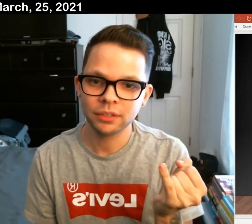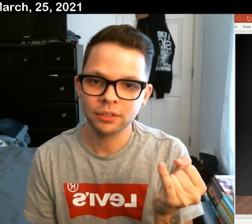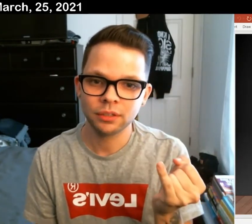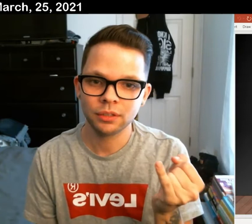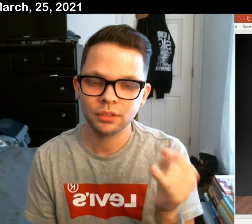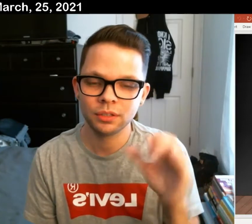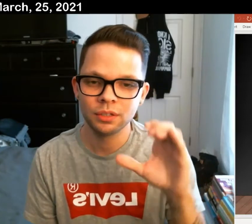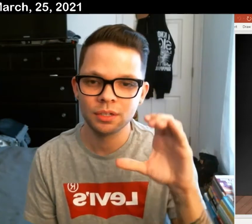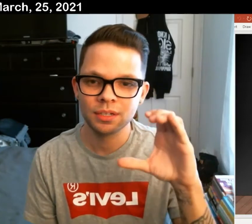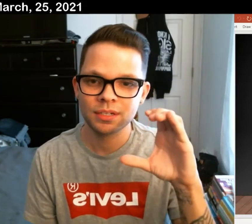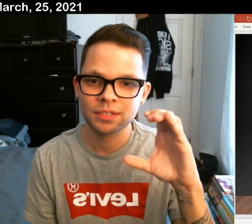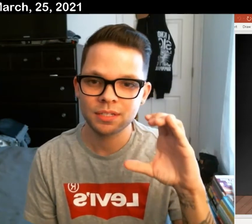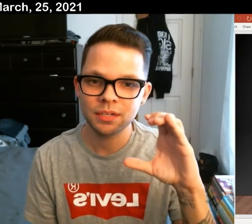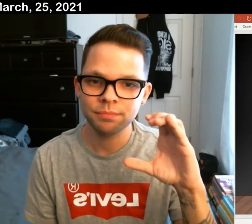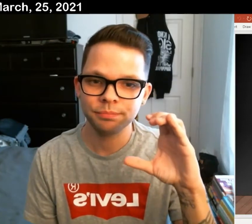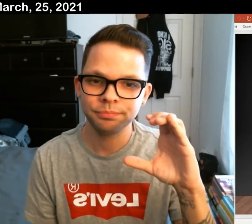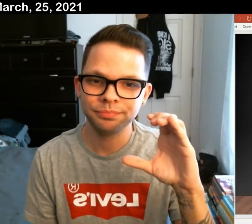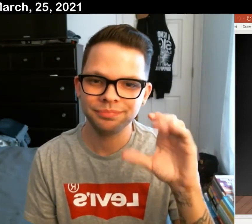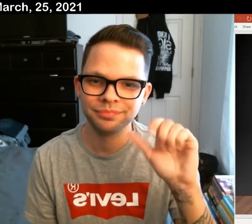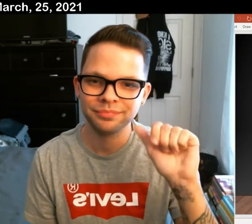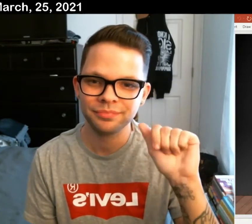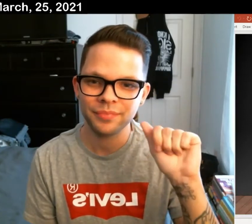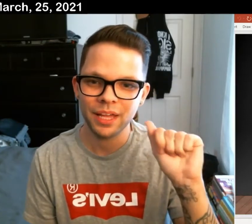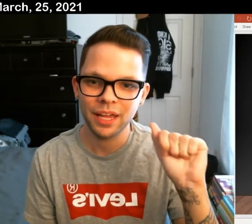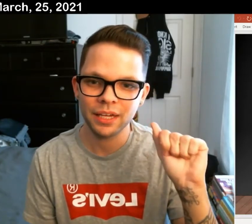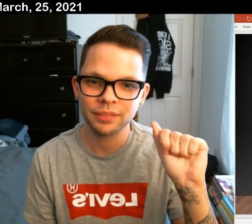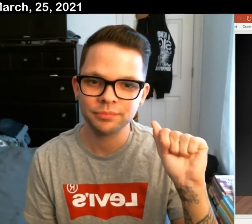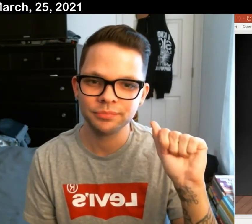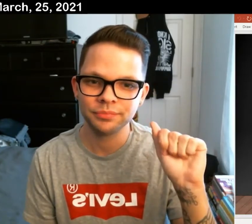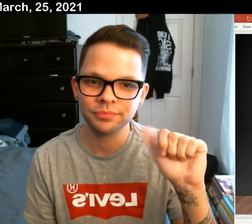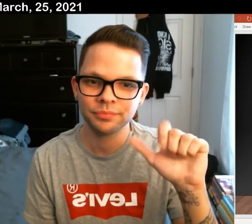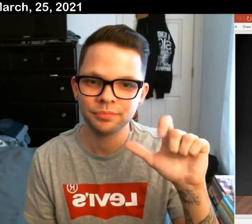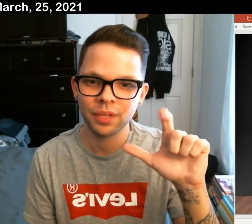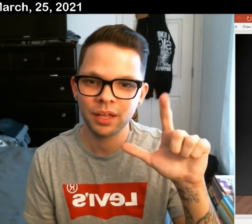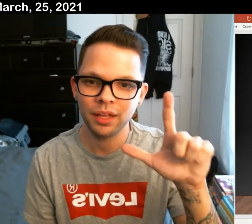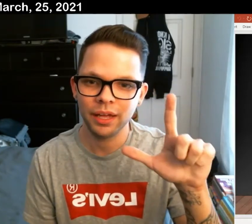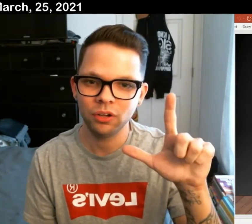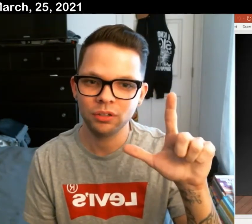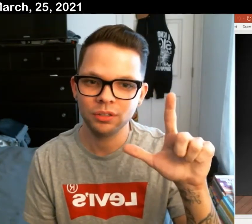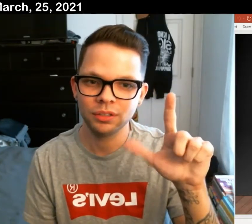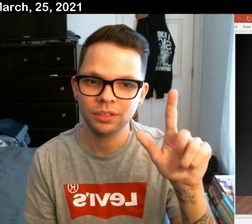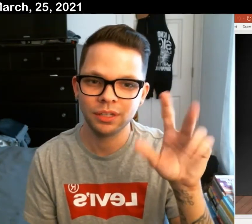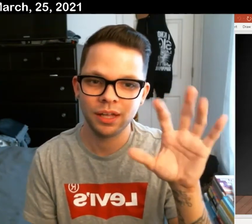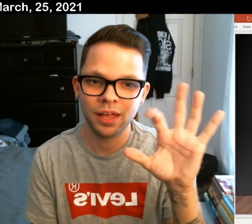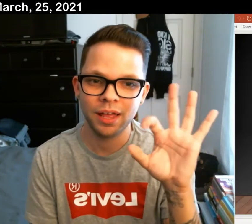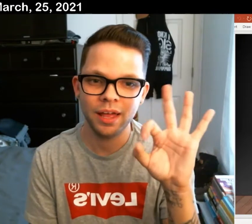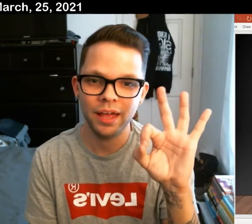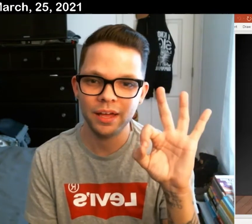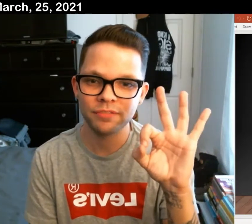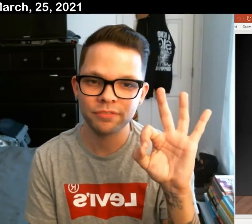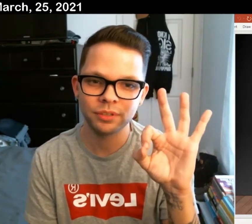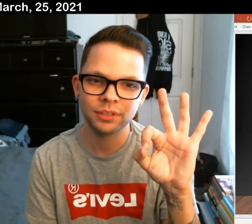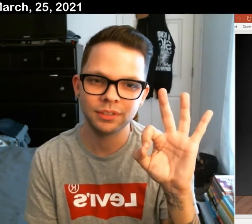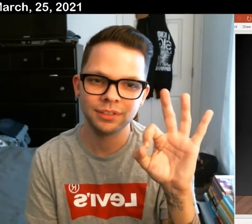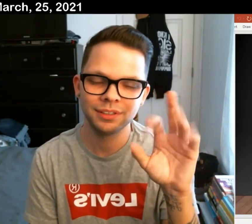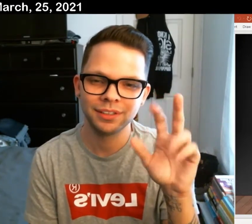J, C, A, L,